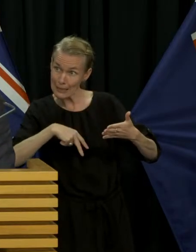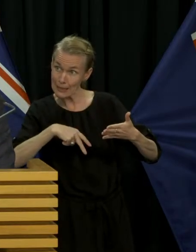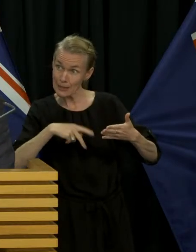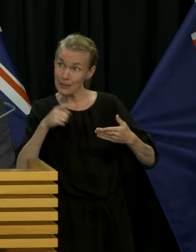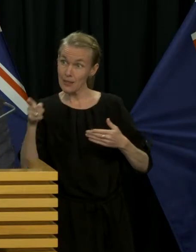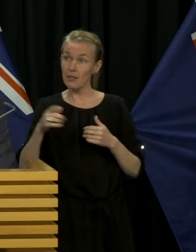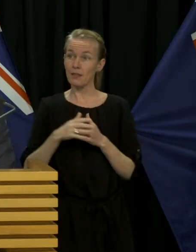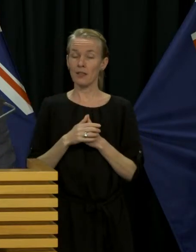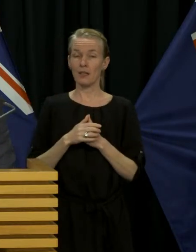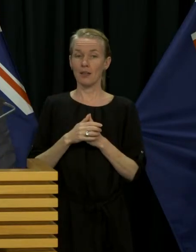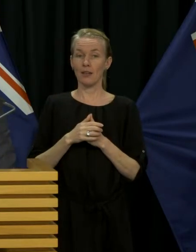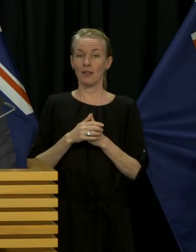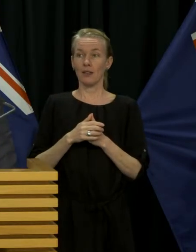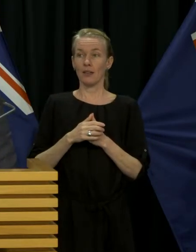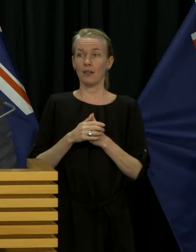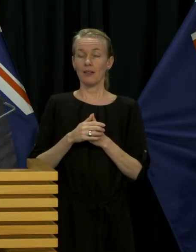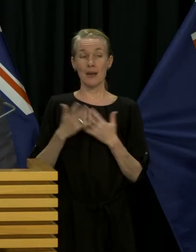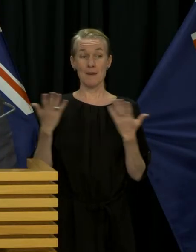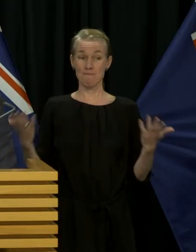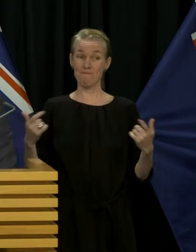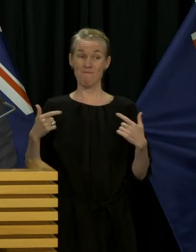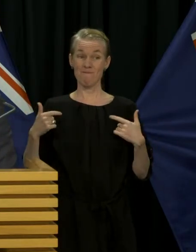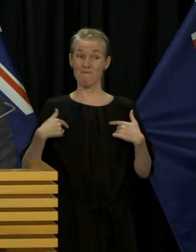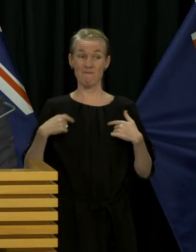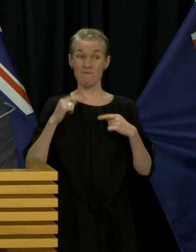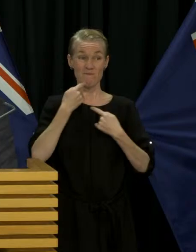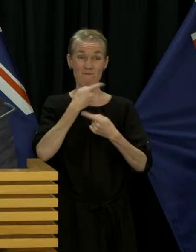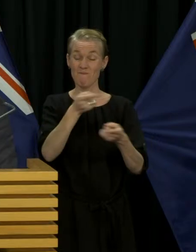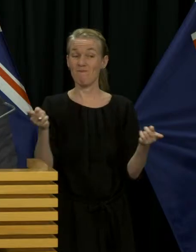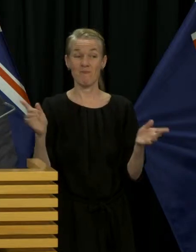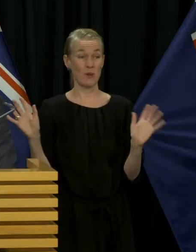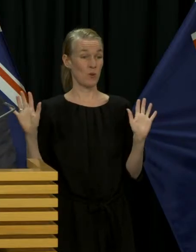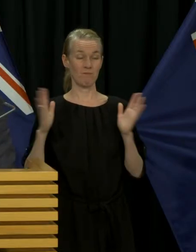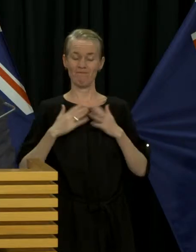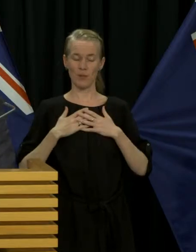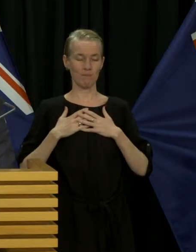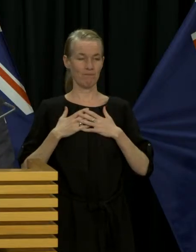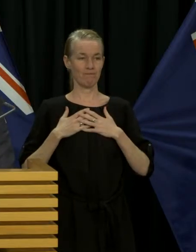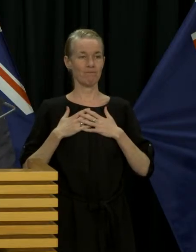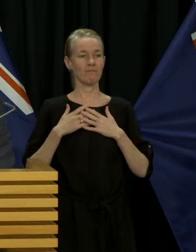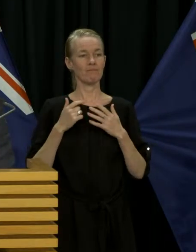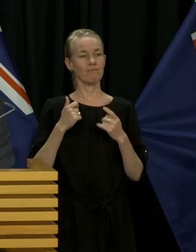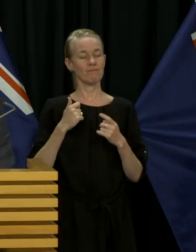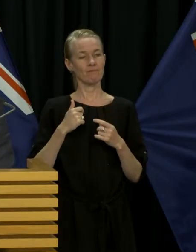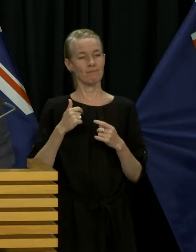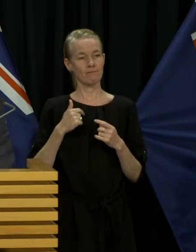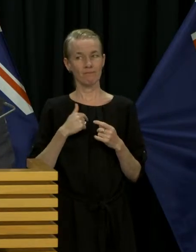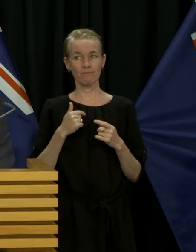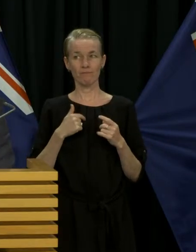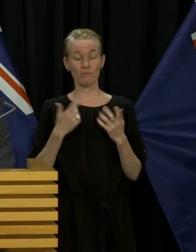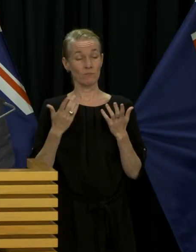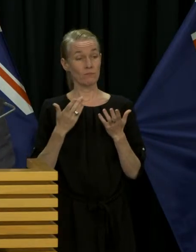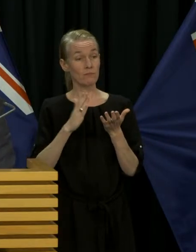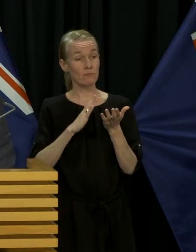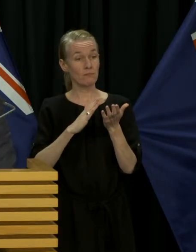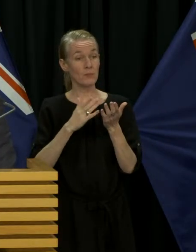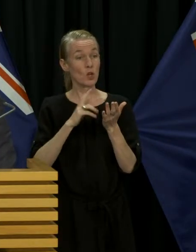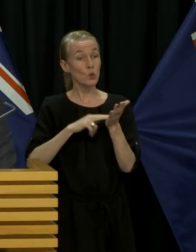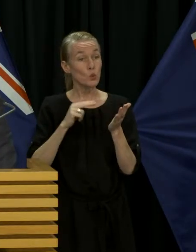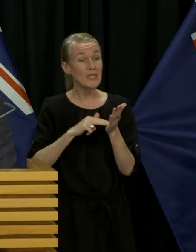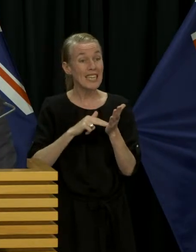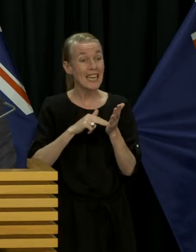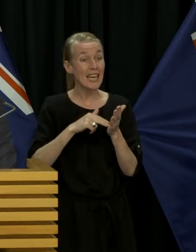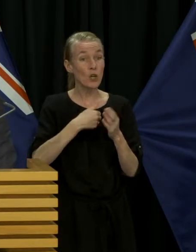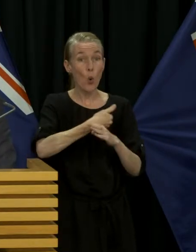I've made the decision that I'm not going to publicly articulate how I am going to vote. My vote is no more or less important than every other New Zealander's vote